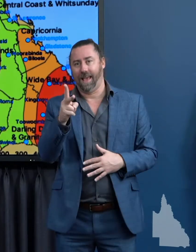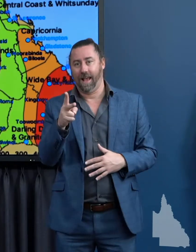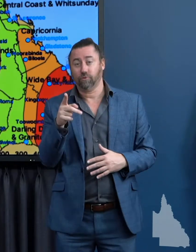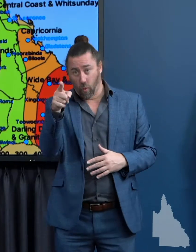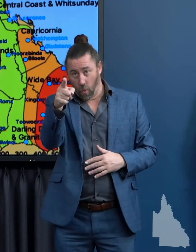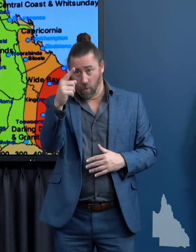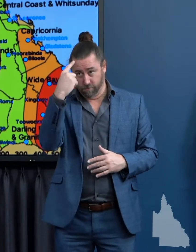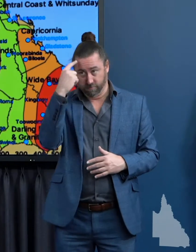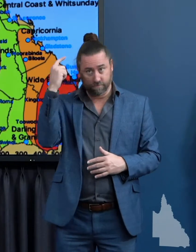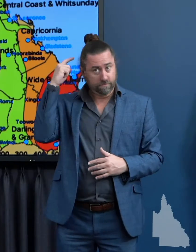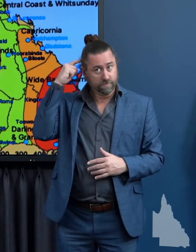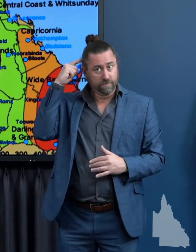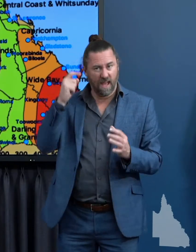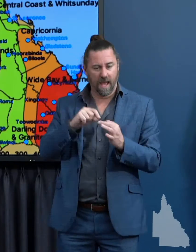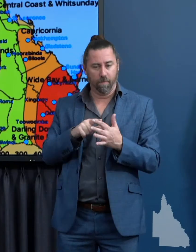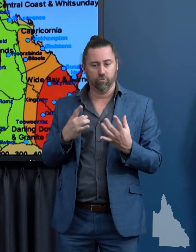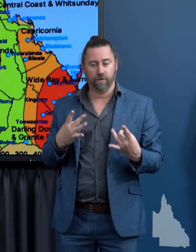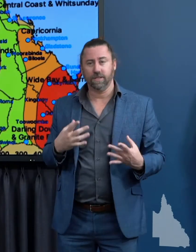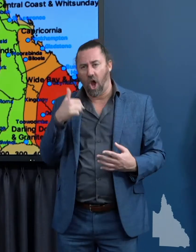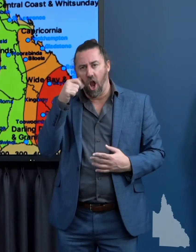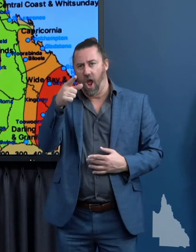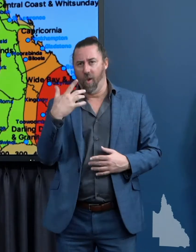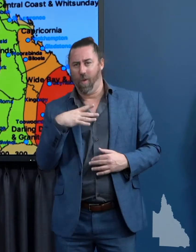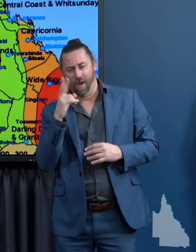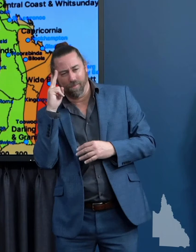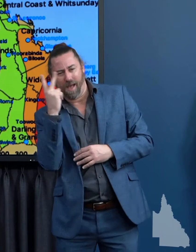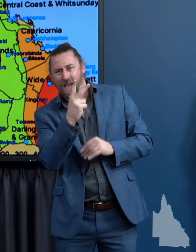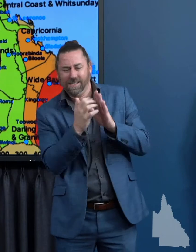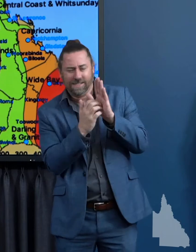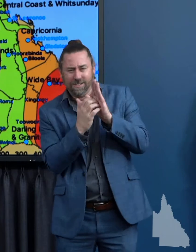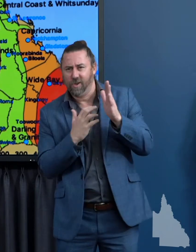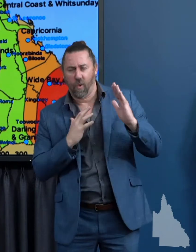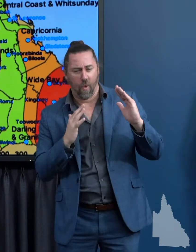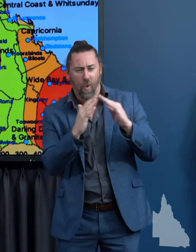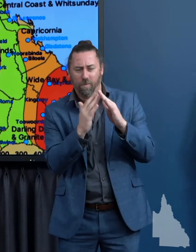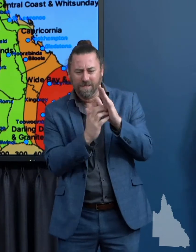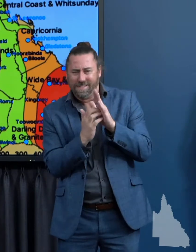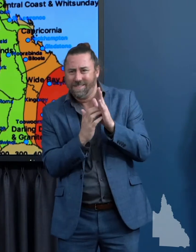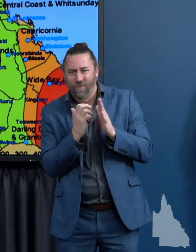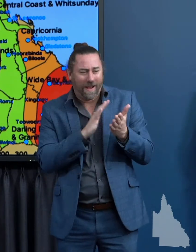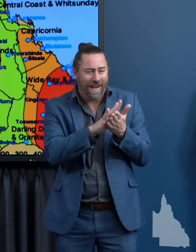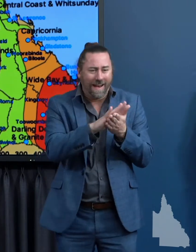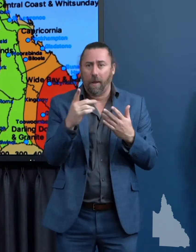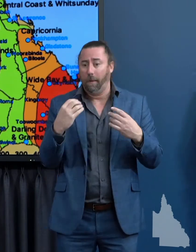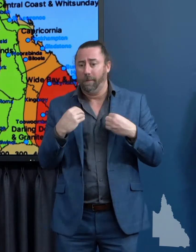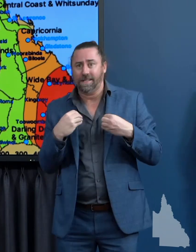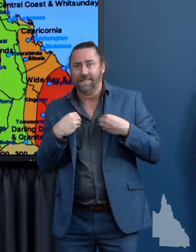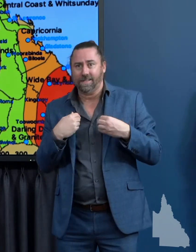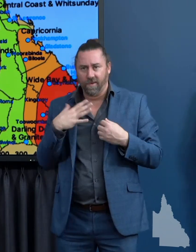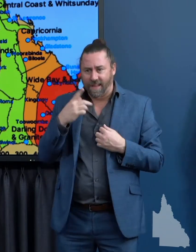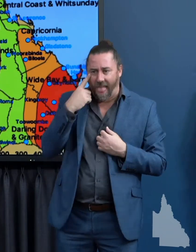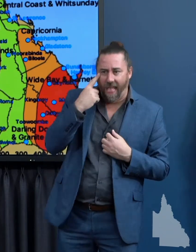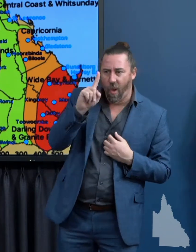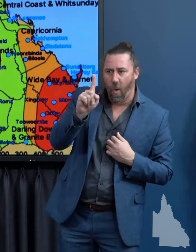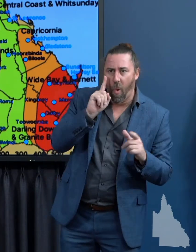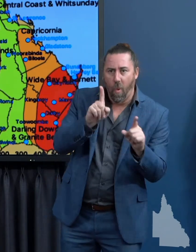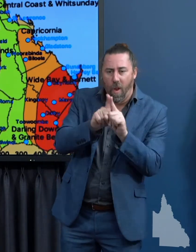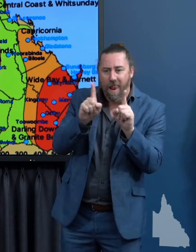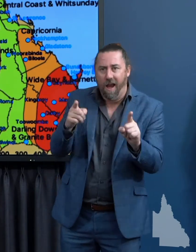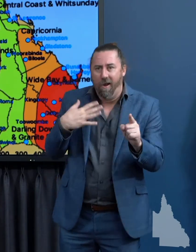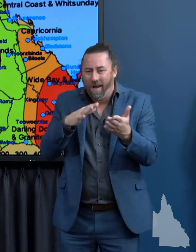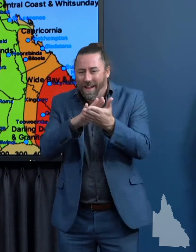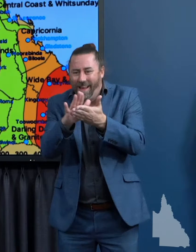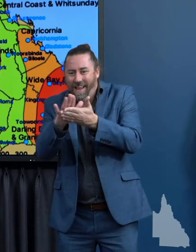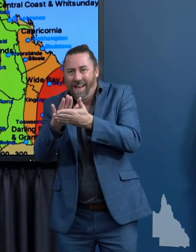urge is to get in and clean up quickly. We know that people whose homes and businesses have inundated, they want to get it cleaned out